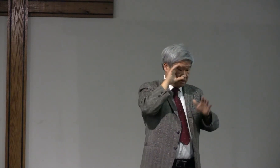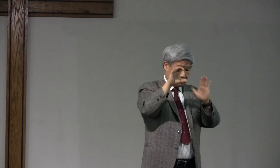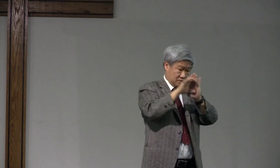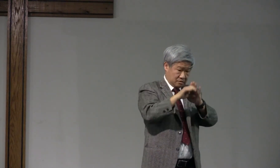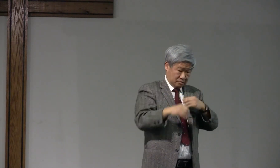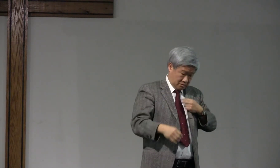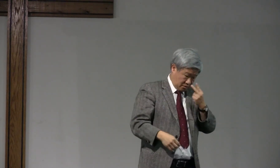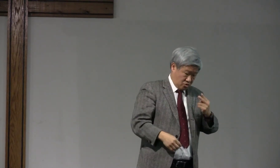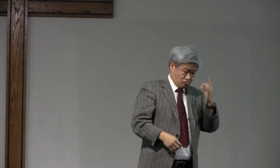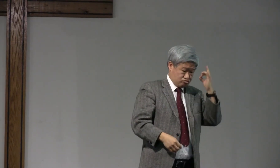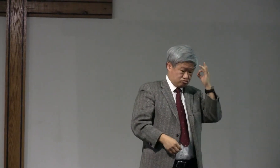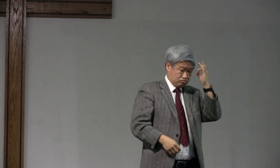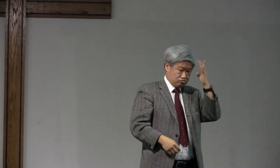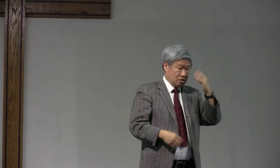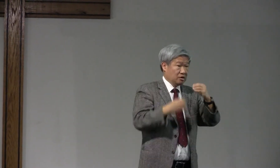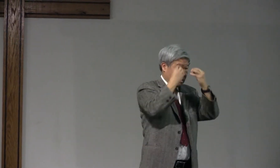his face.